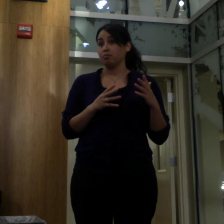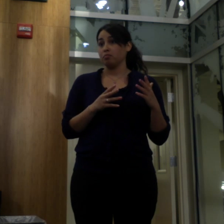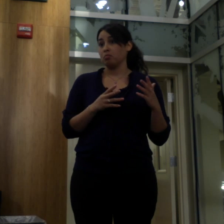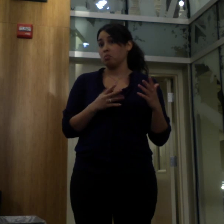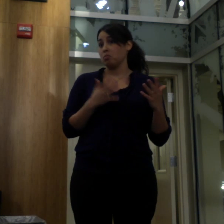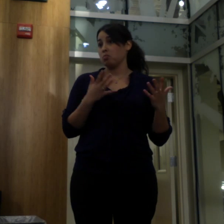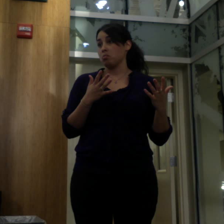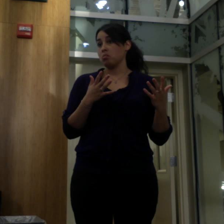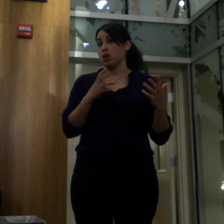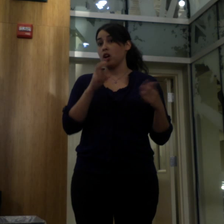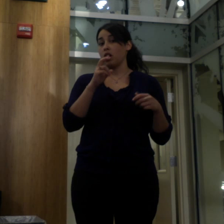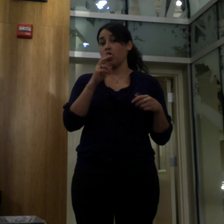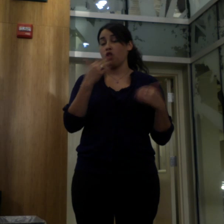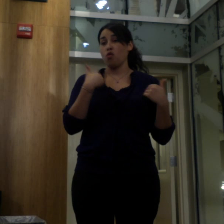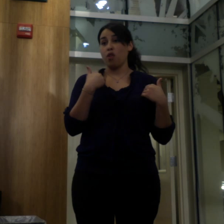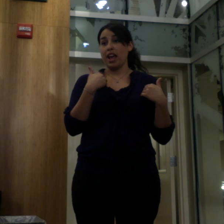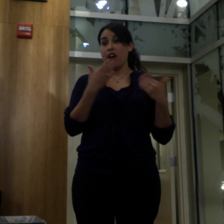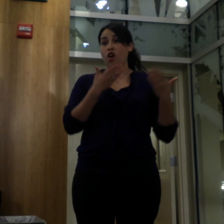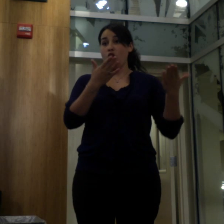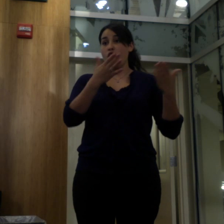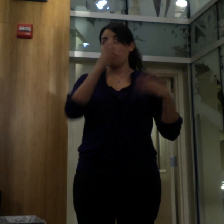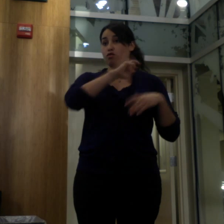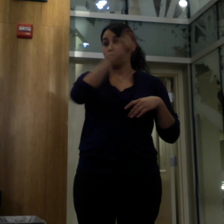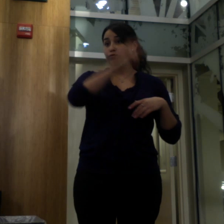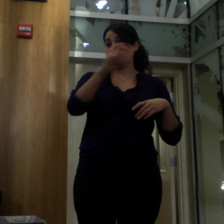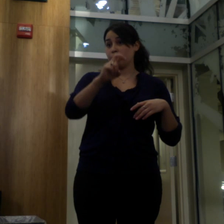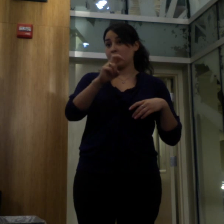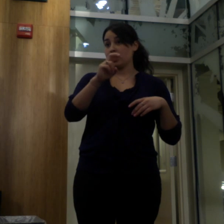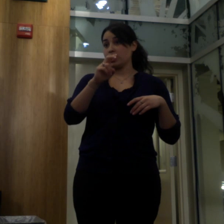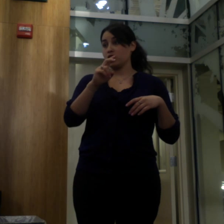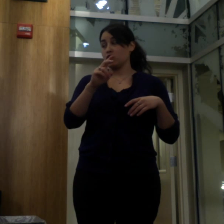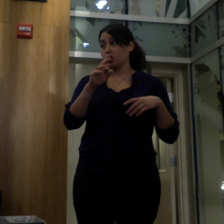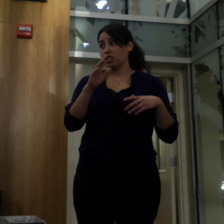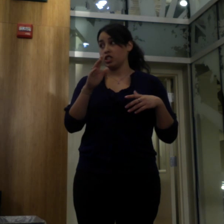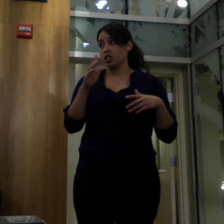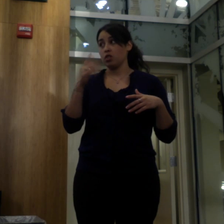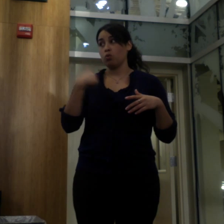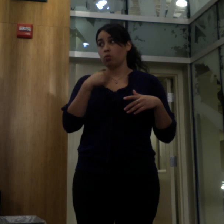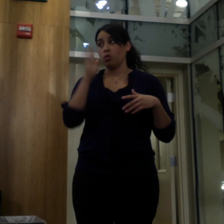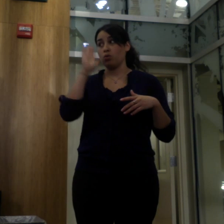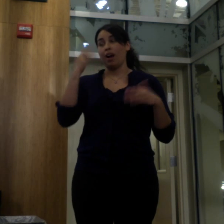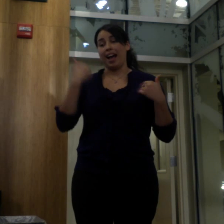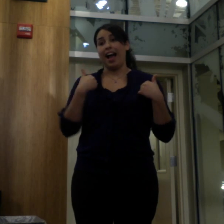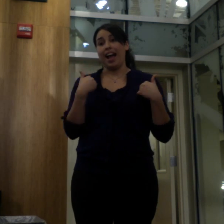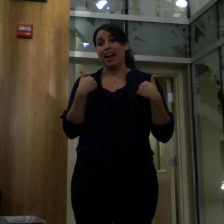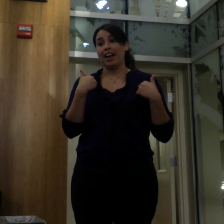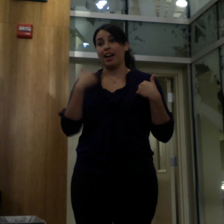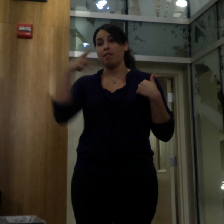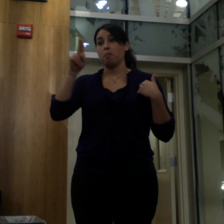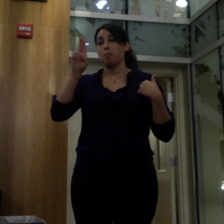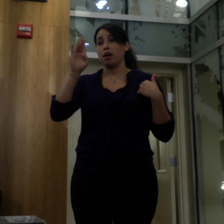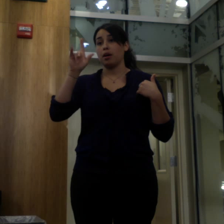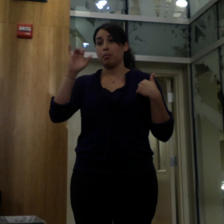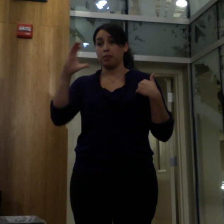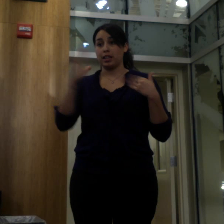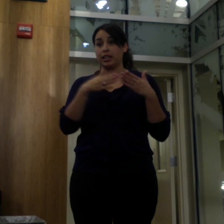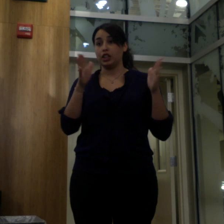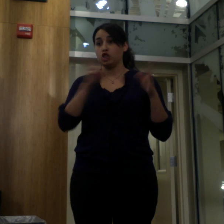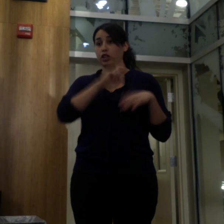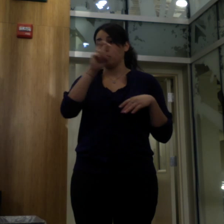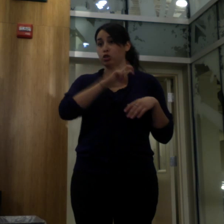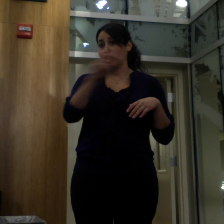public transit is really huge, at some point we'll get there. You know, we will definitely get there. But that may